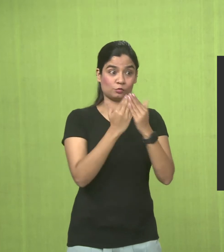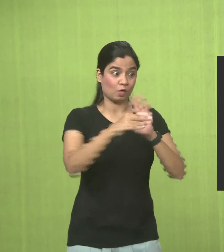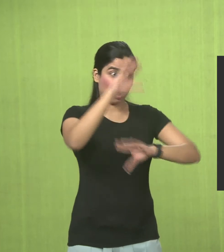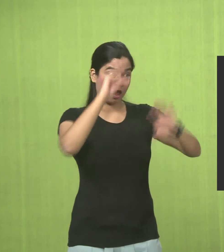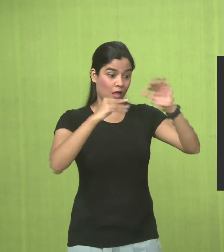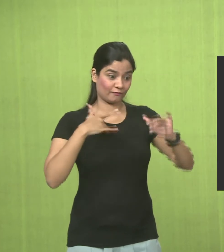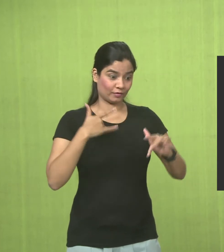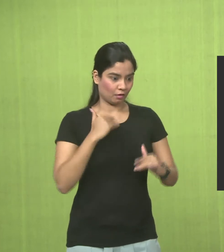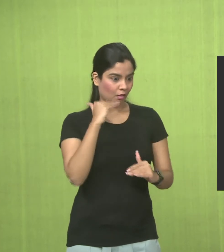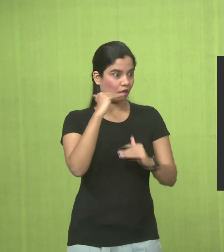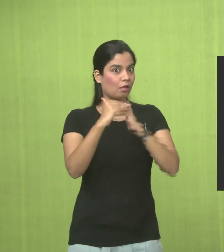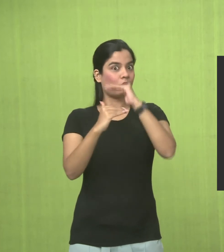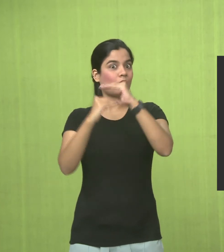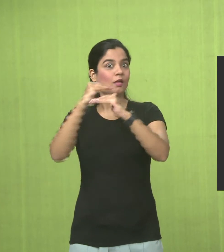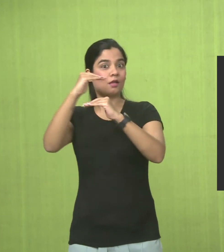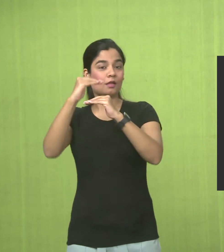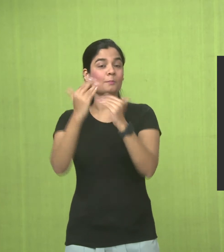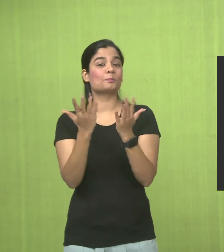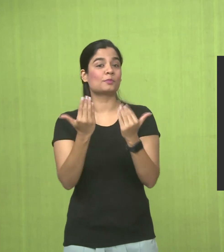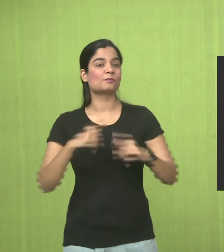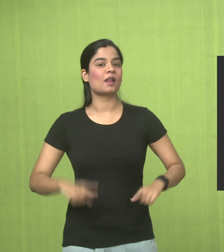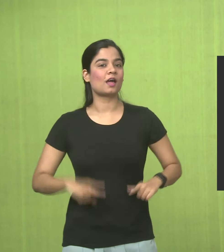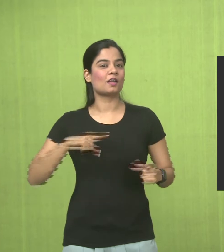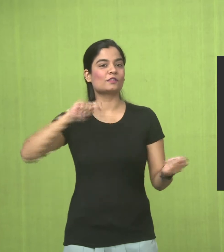Home science helps in improving the literacy level.